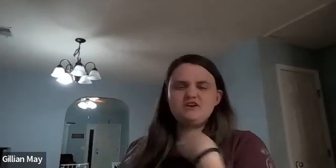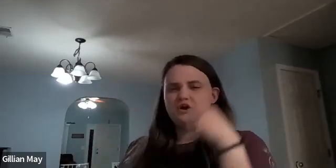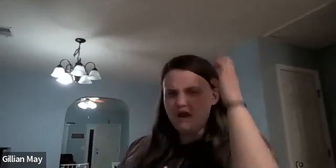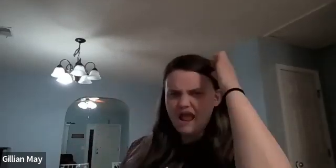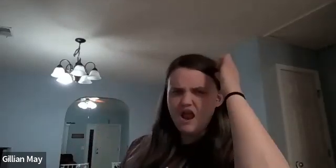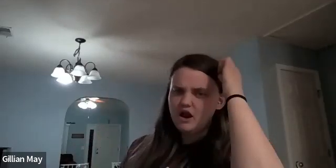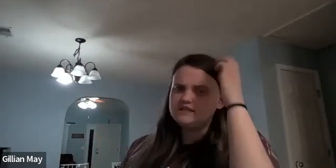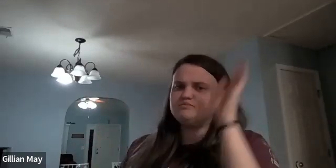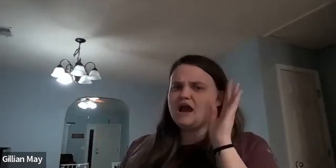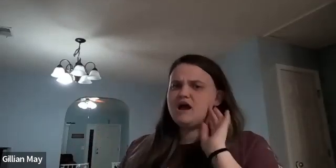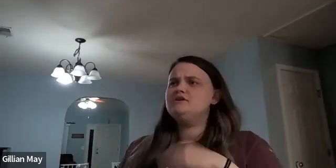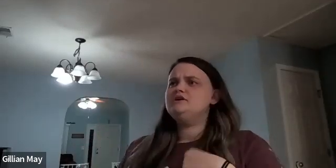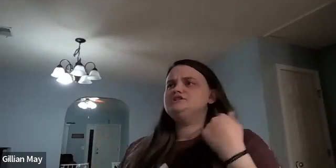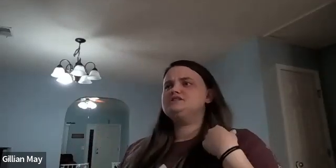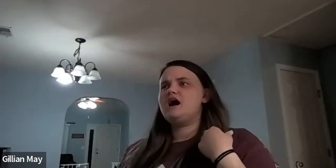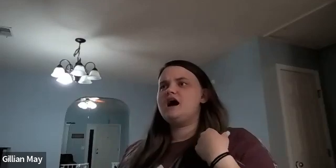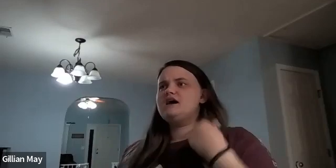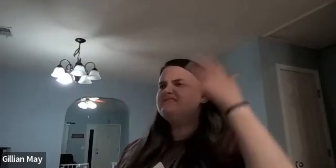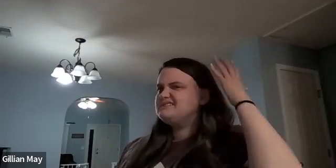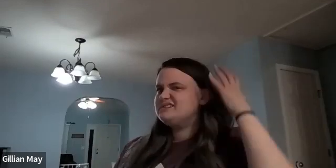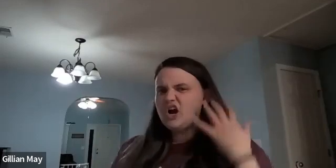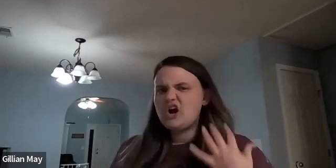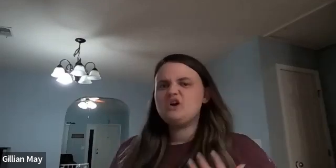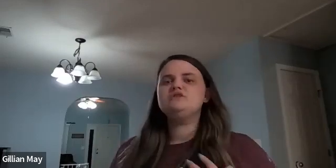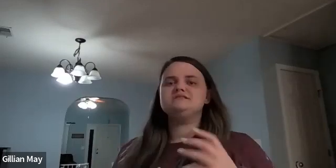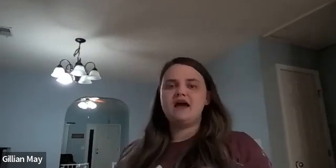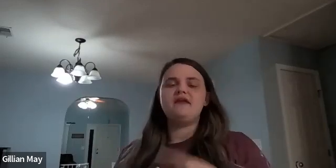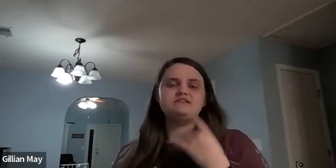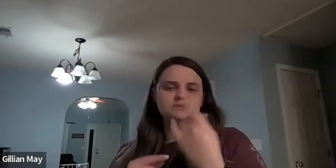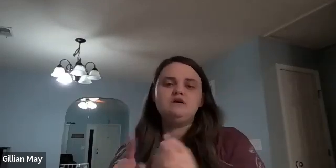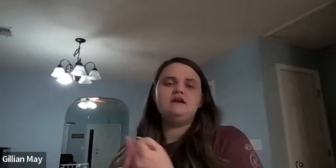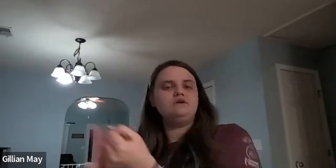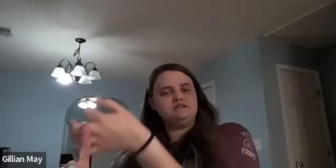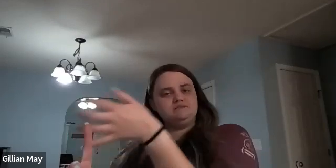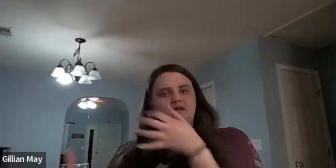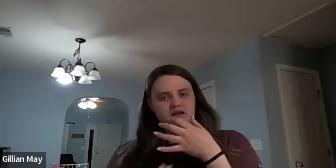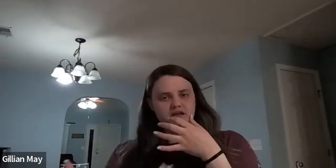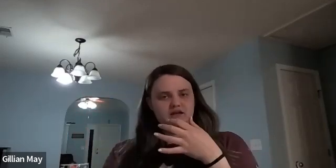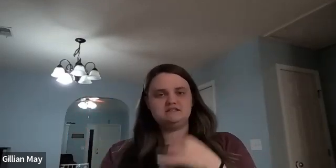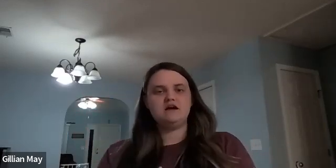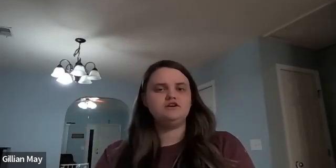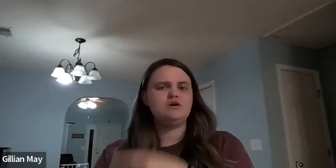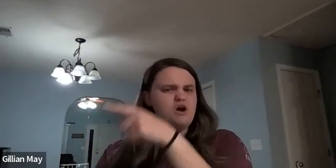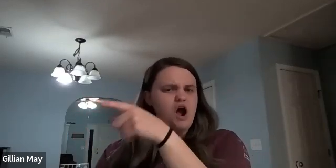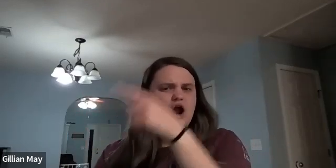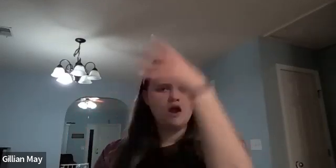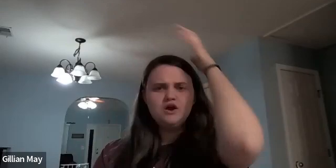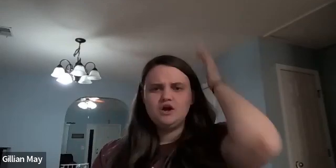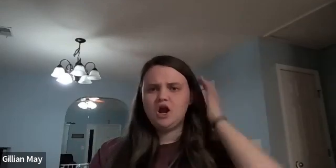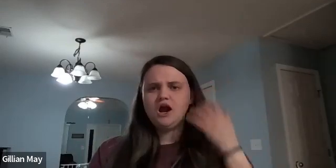her hair, it's brown, she's got curls, that's when you kind of are expanding it. It's not like you're going, oh, her